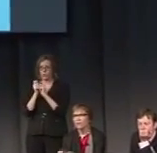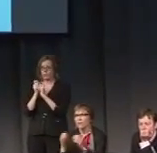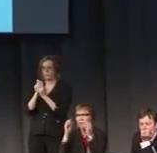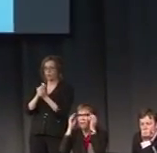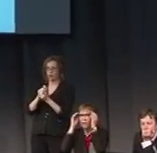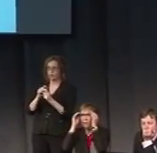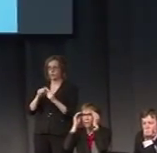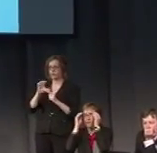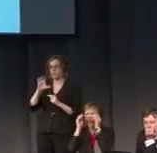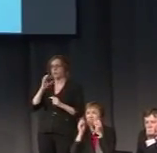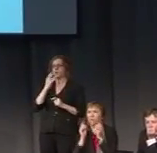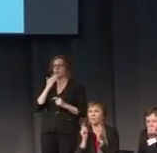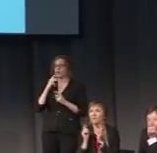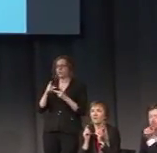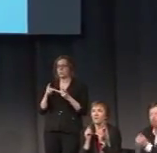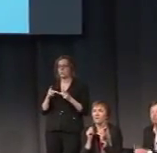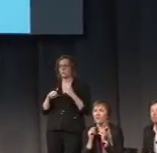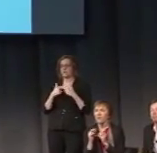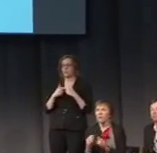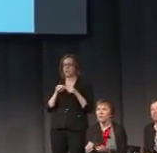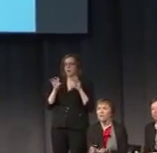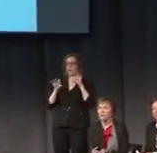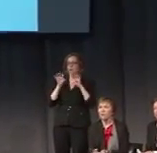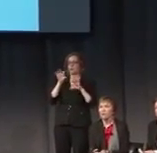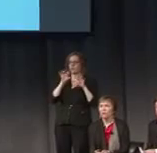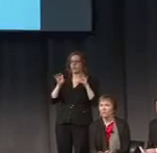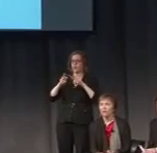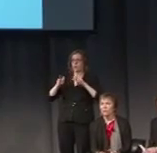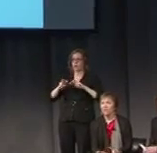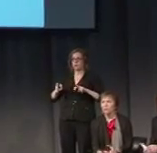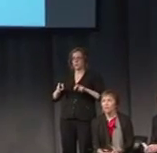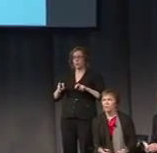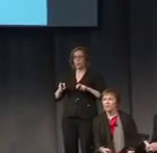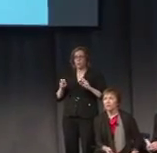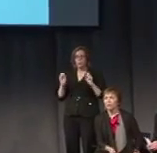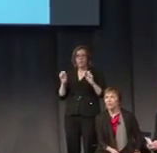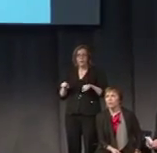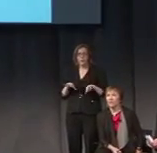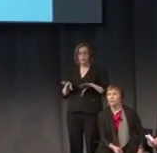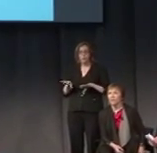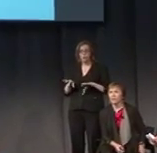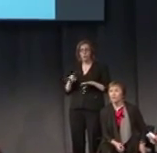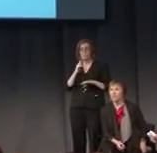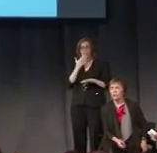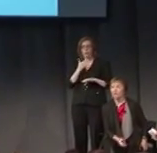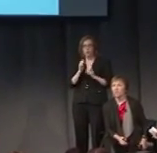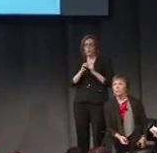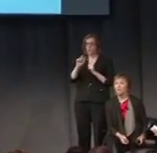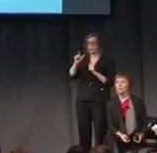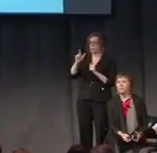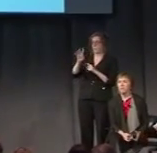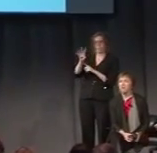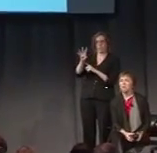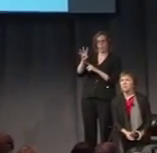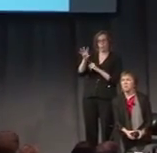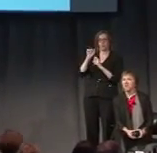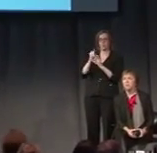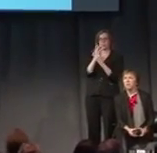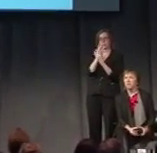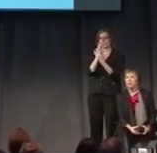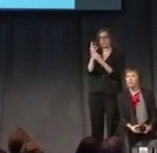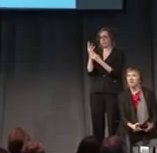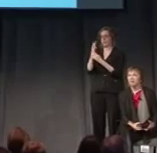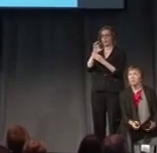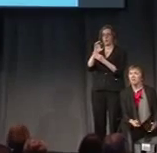and then done a cluster analysis. And you could do really a pretty good job with 24, so your box of Crayola